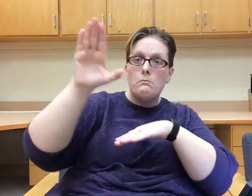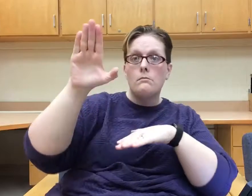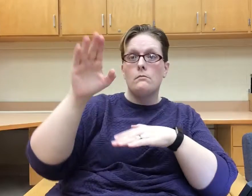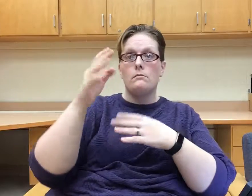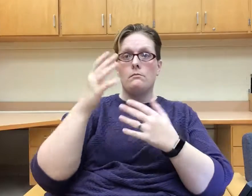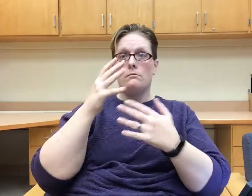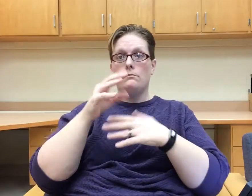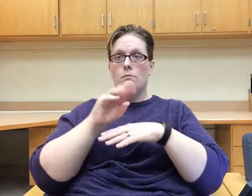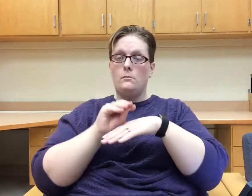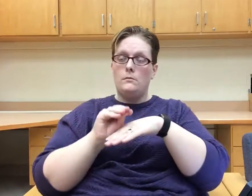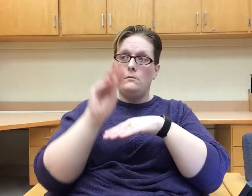get mountains.